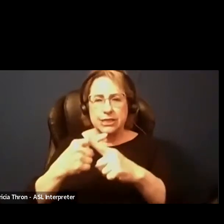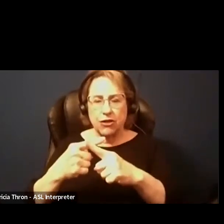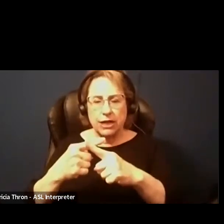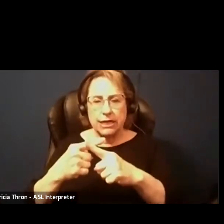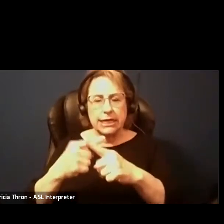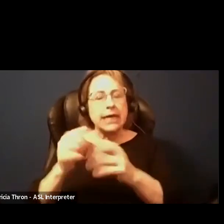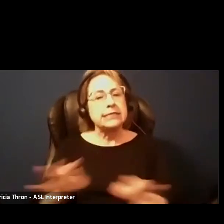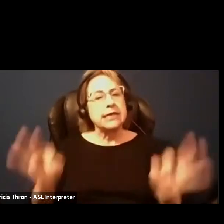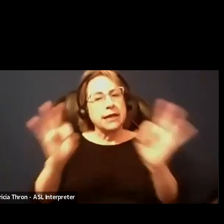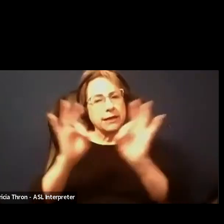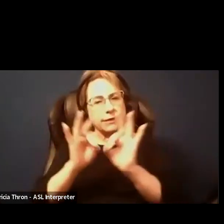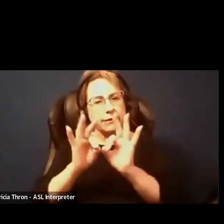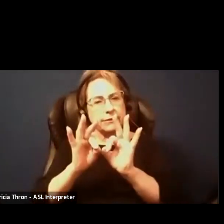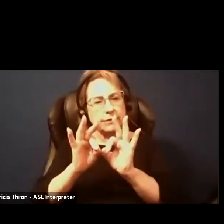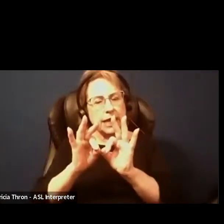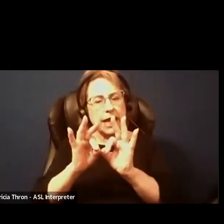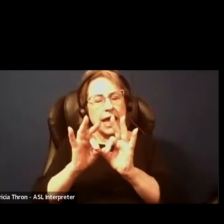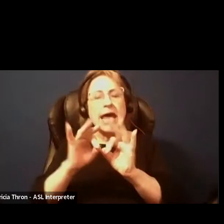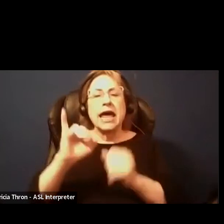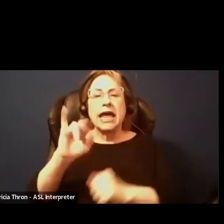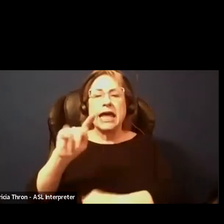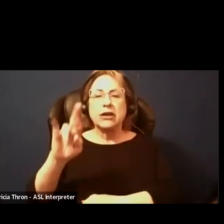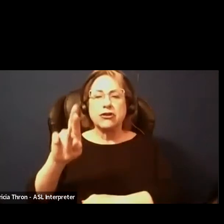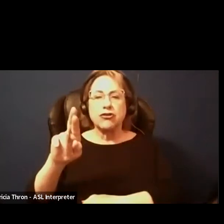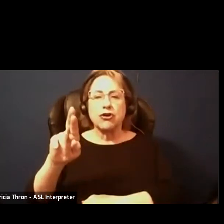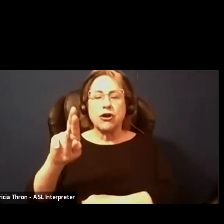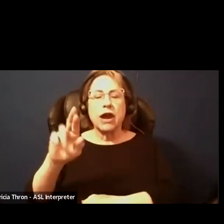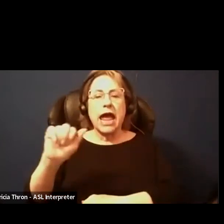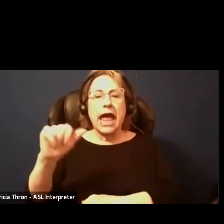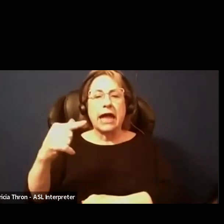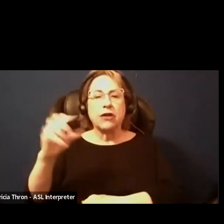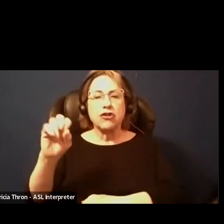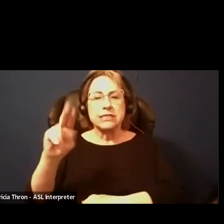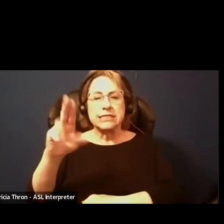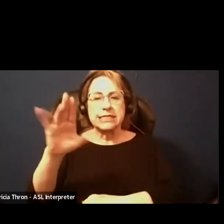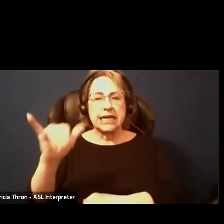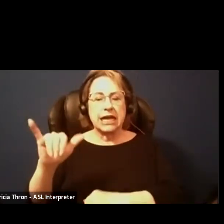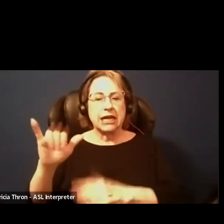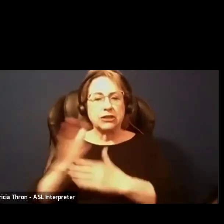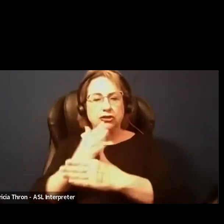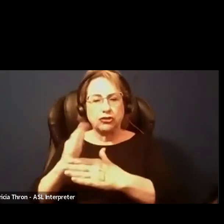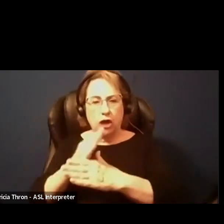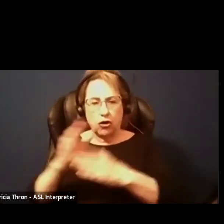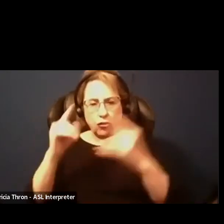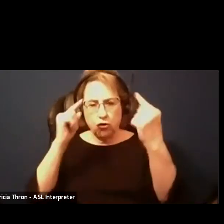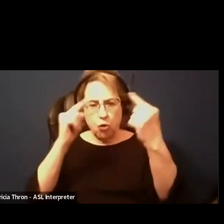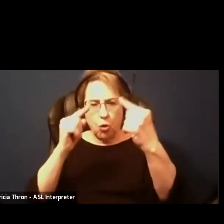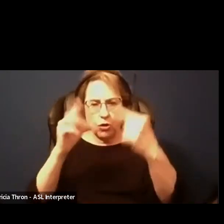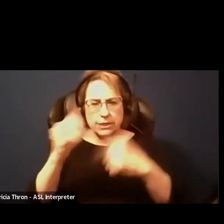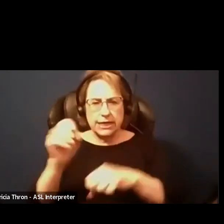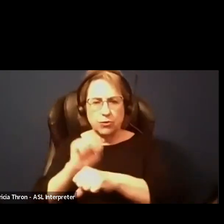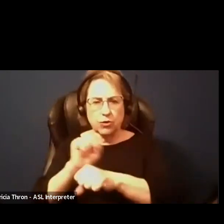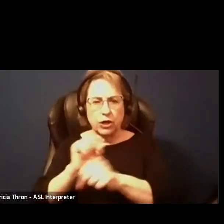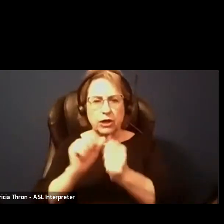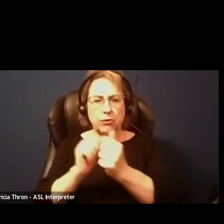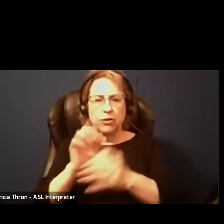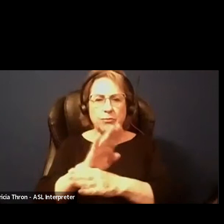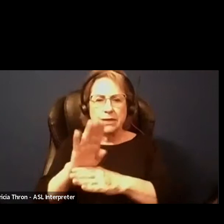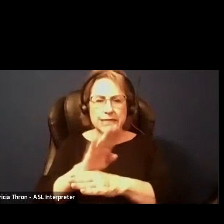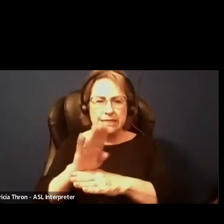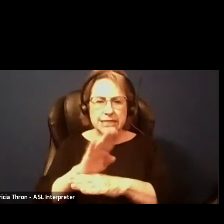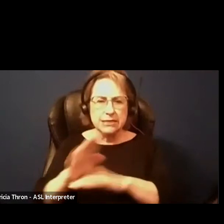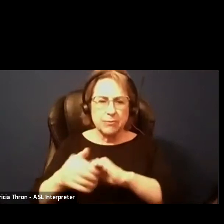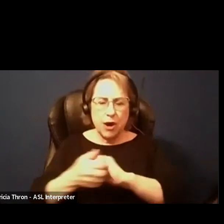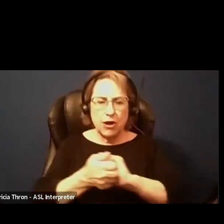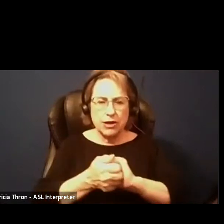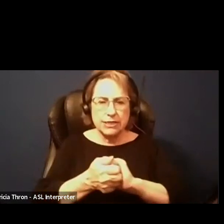because interagency, shared goals and working with our business partners. I mean, we live it.